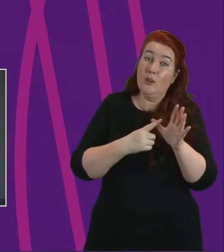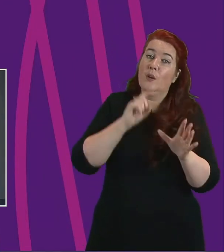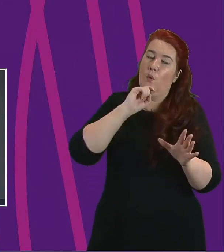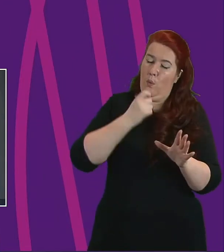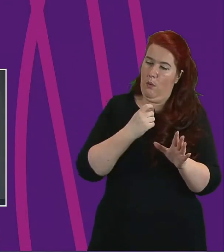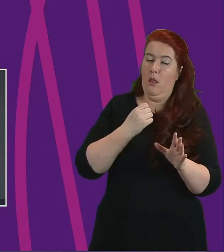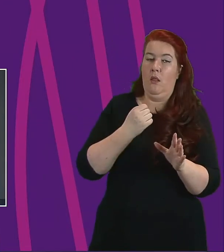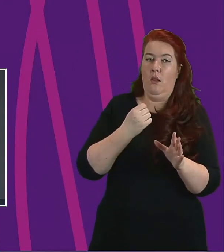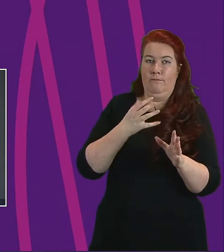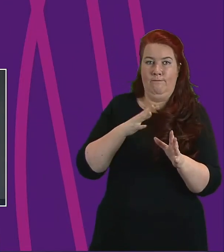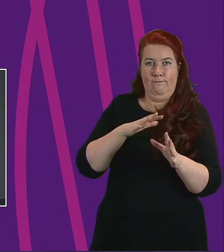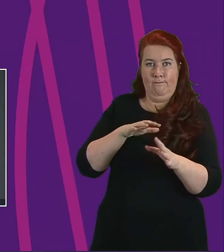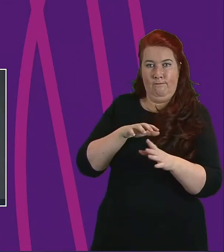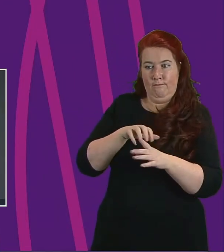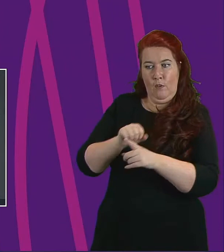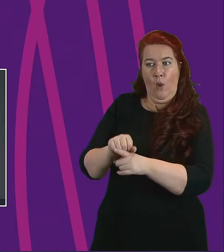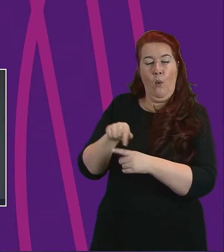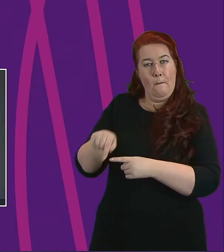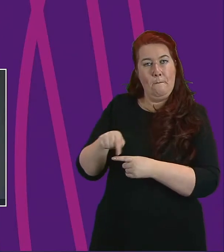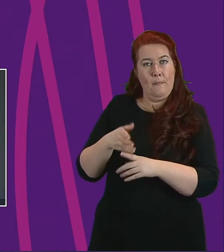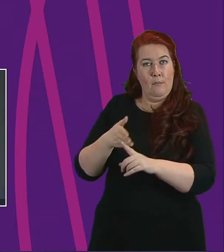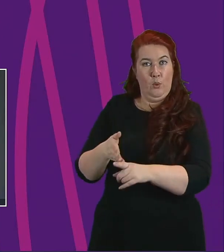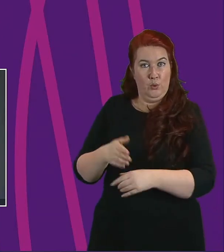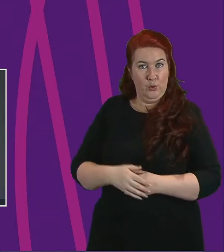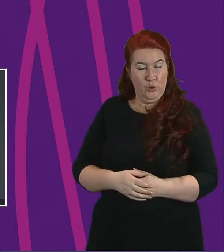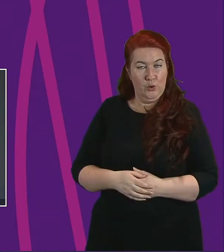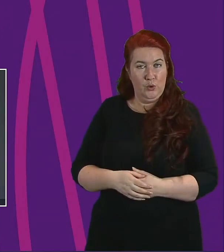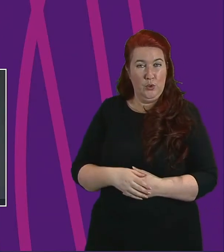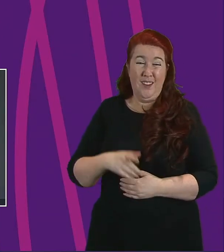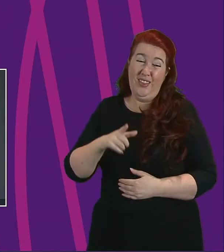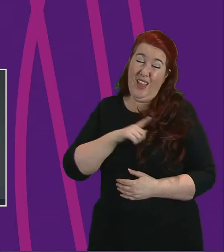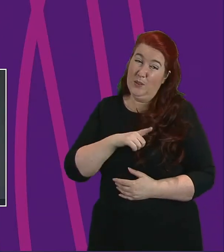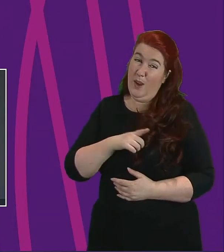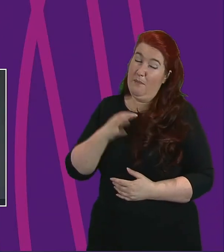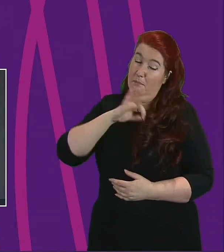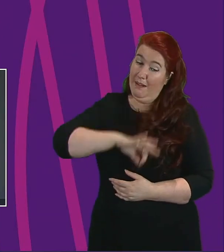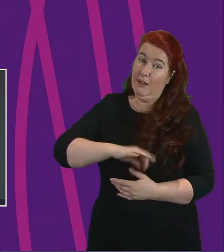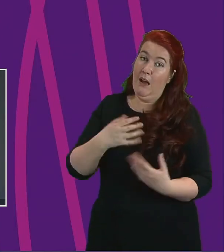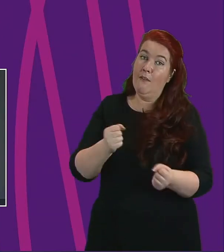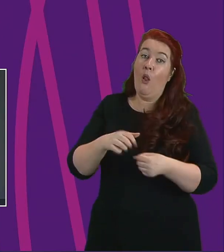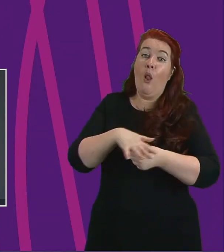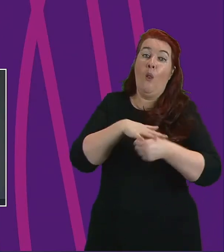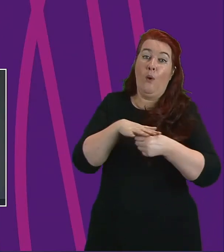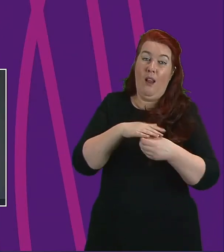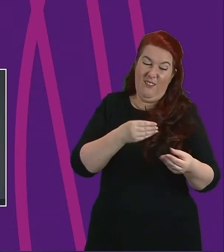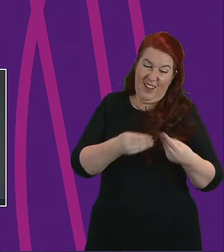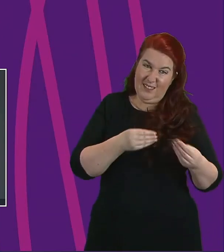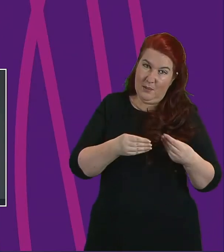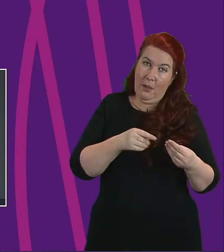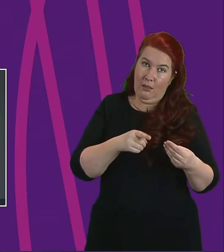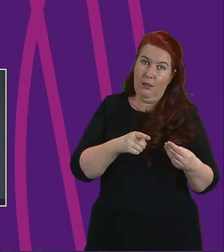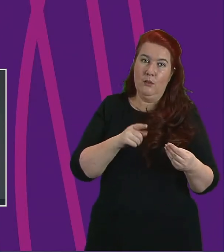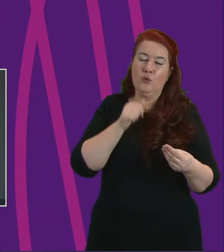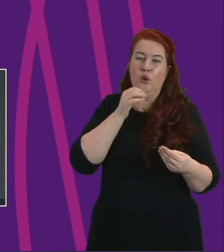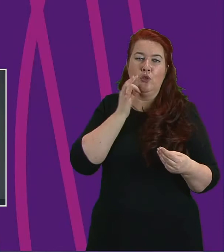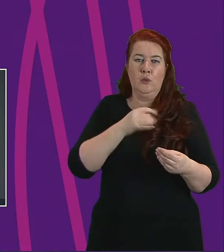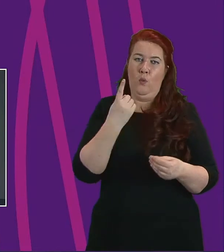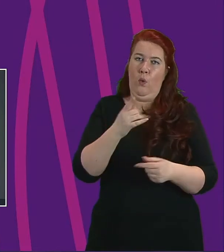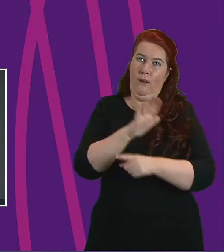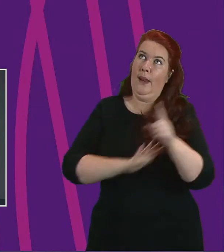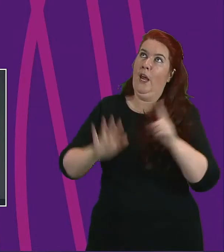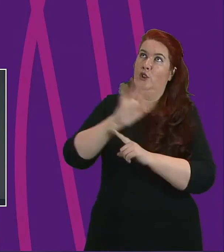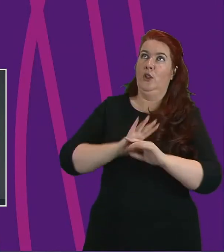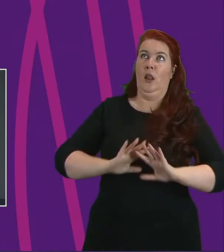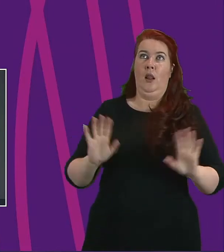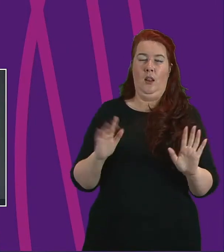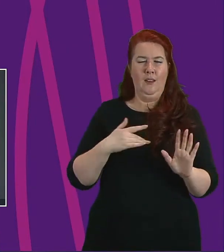to advance that approach, which is the benefit of local flexibility as we have put it into the framework. So